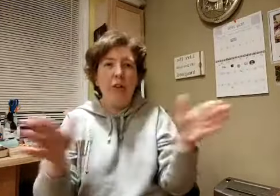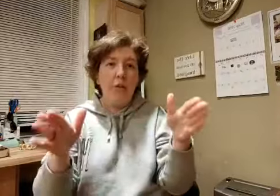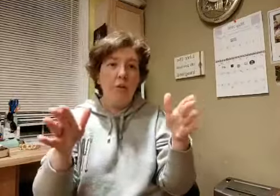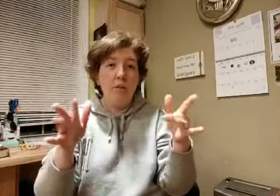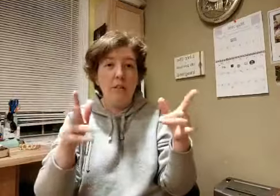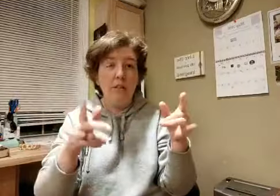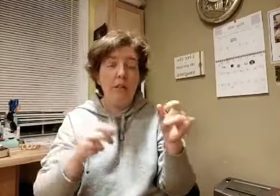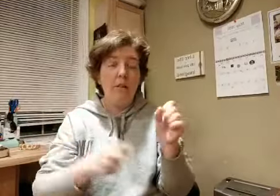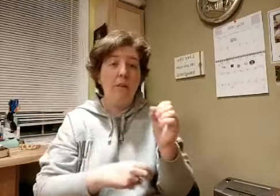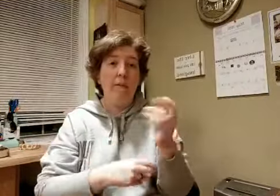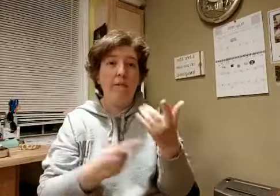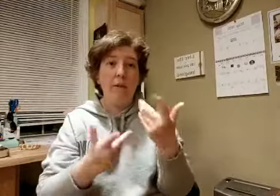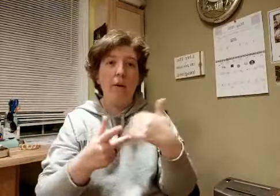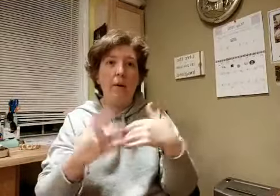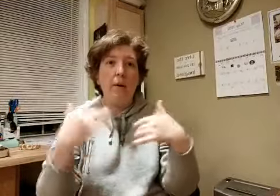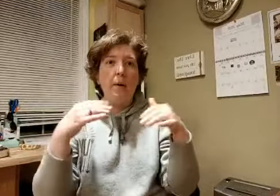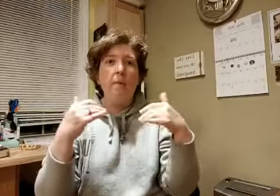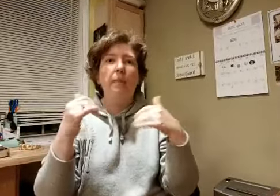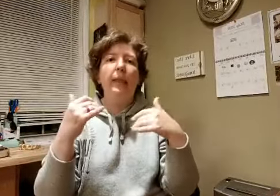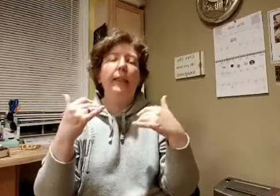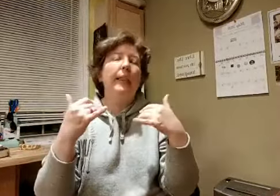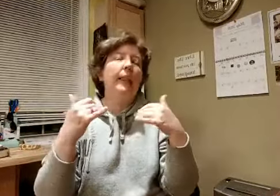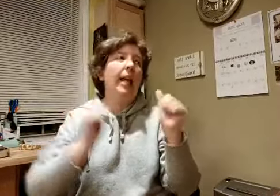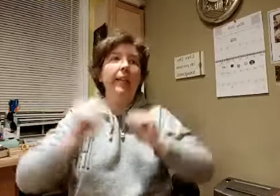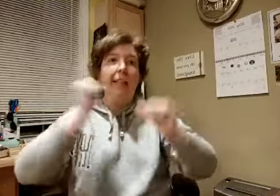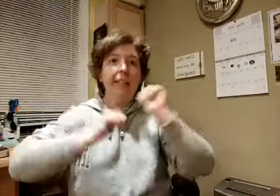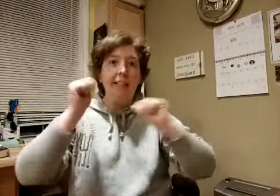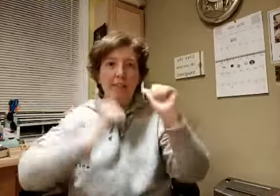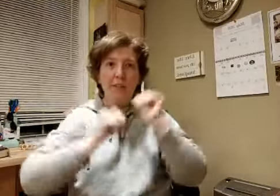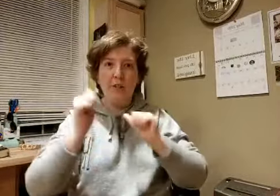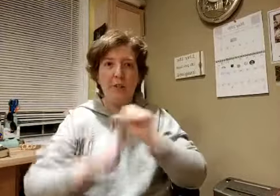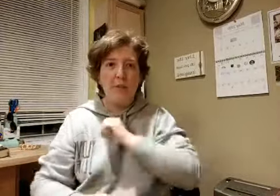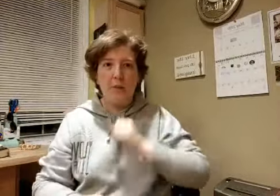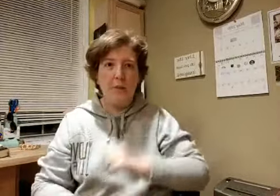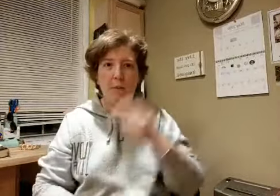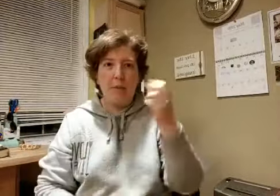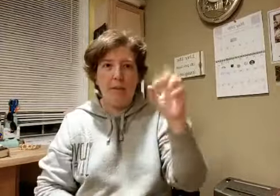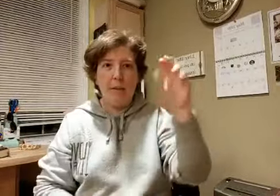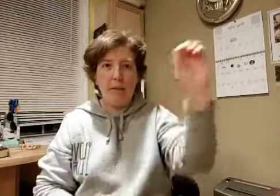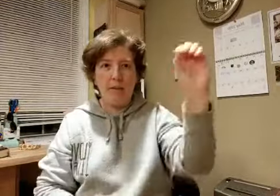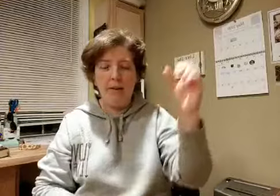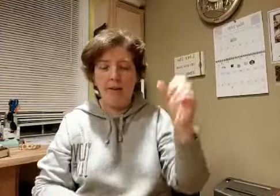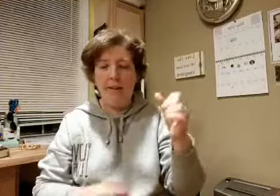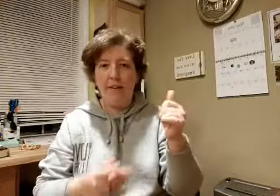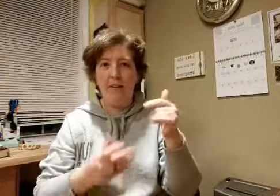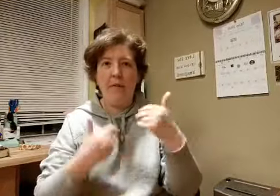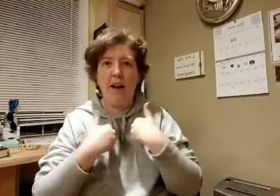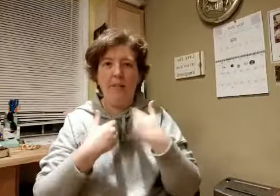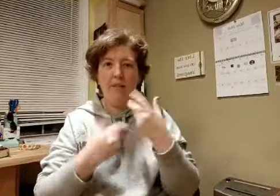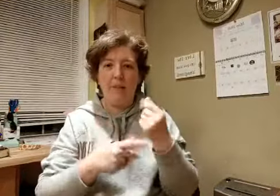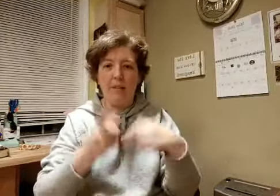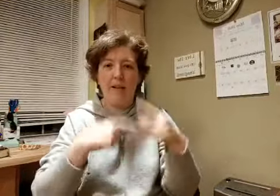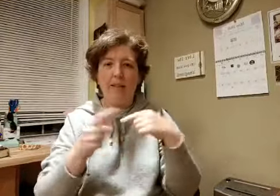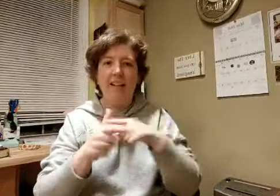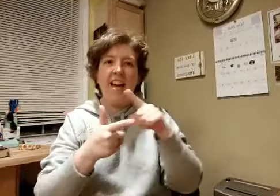general. So if you're playing superheroes, you'll have some signs, and then